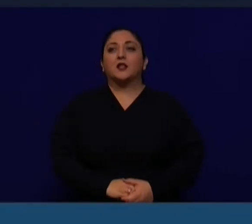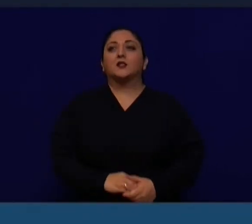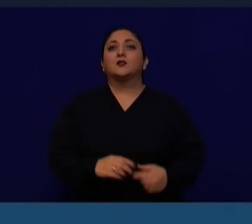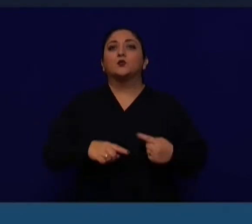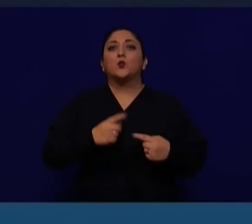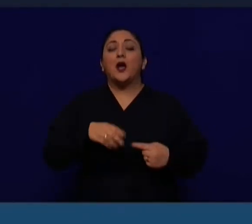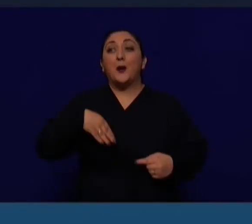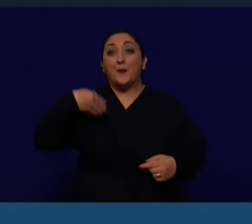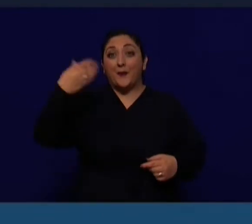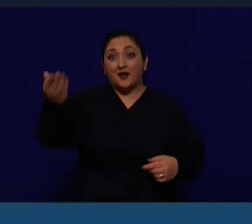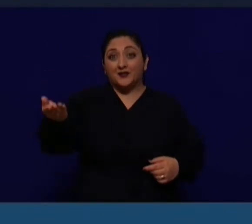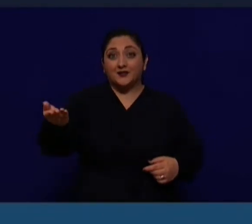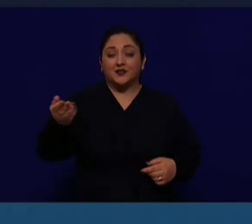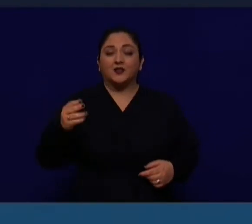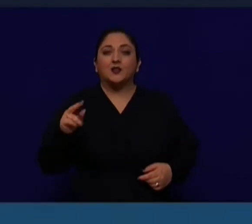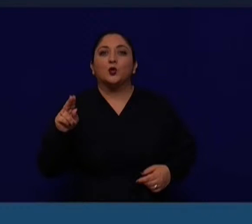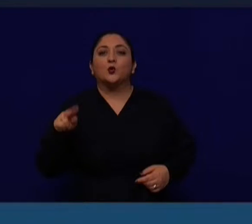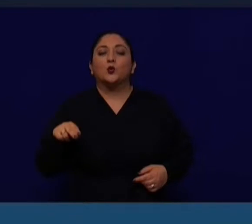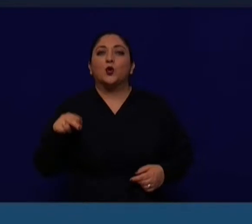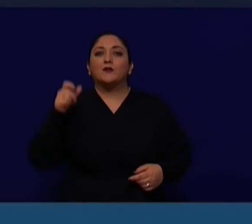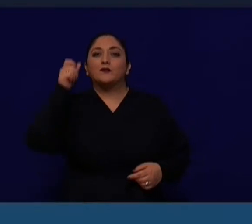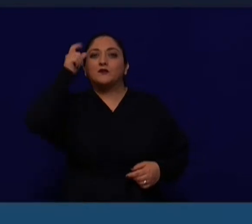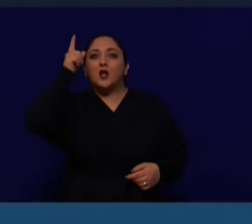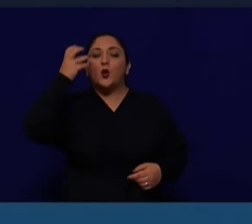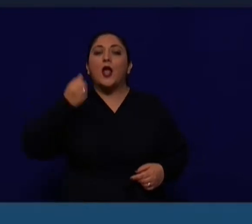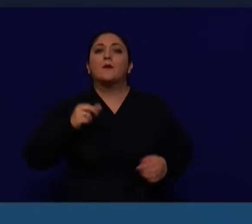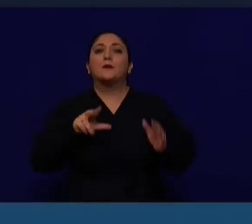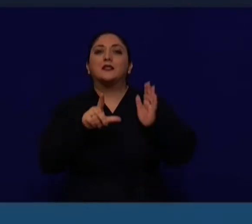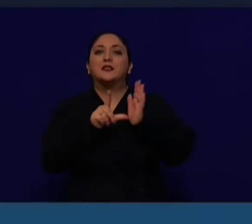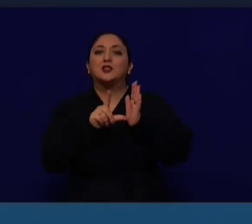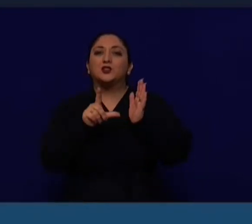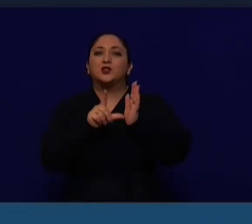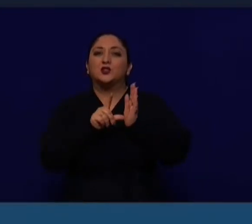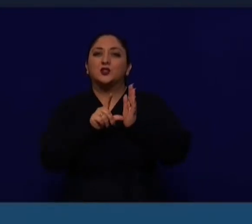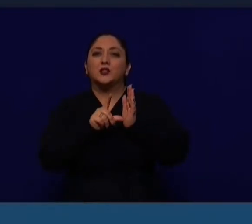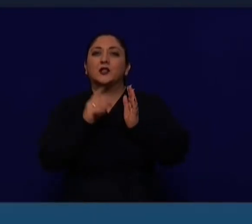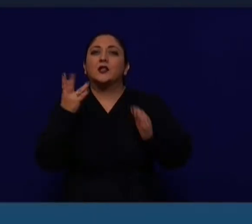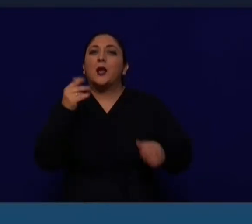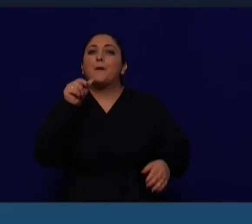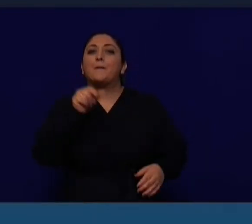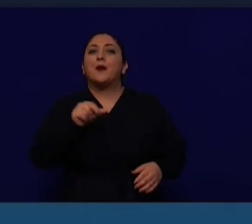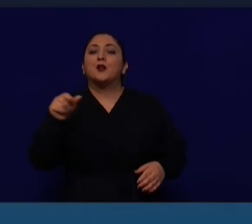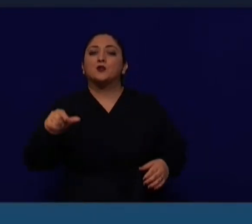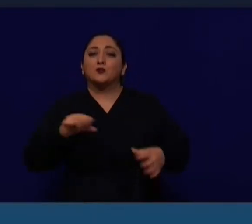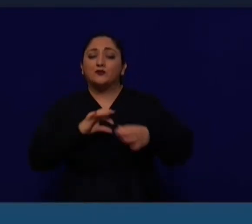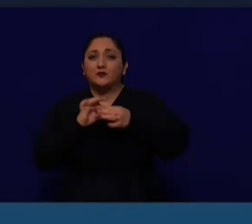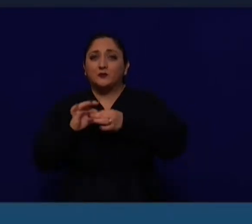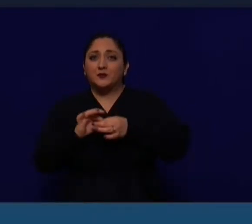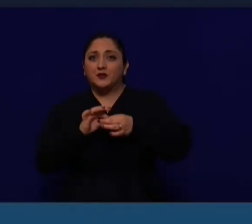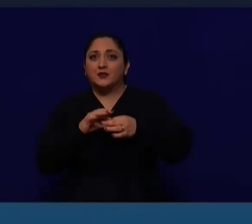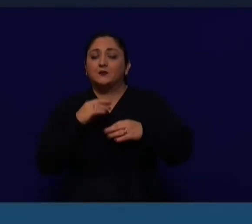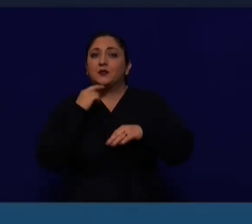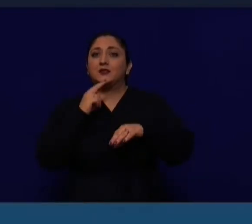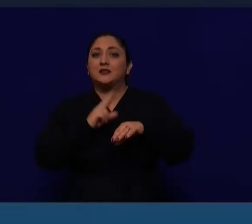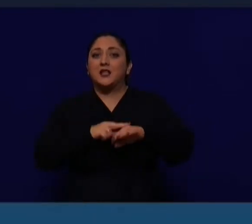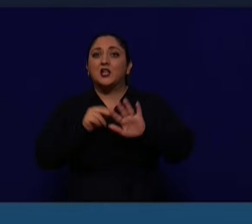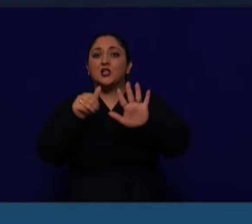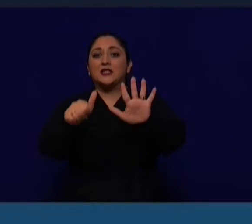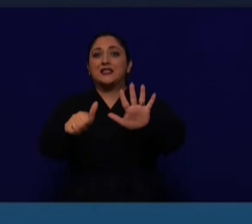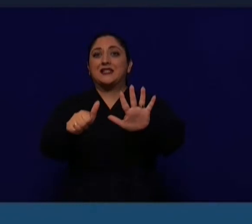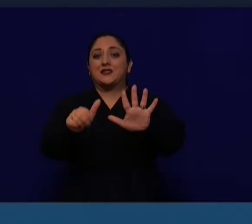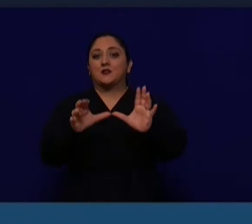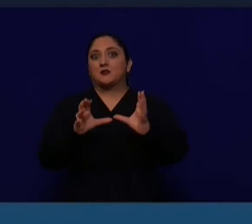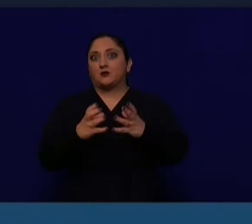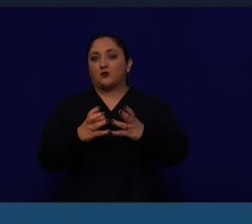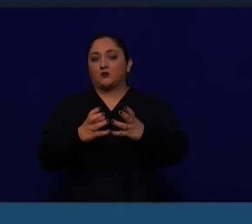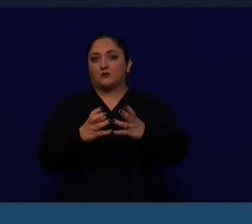wkoll għandek li niftakru għandna liġi wkoll tal-persuni li jkunu qegħdin ma' xulxin li dan ma jistax jaqbes is-6 persuni. Allura